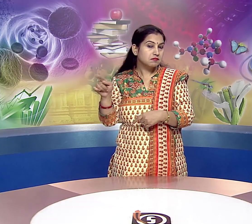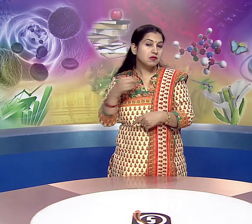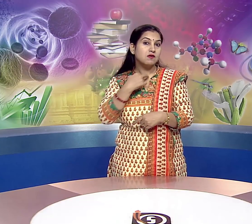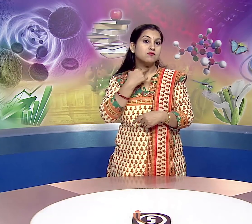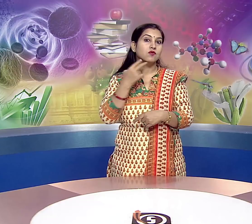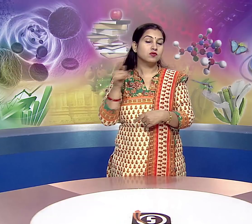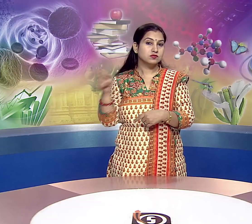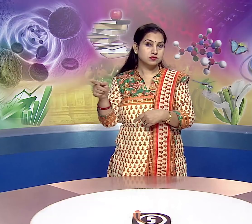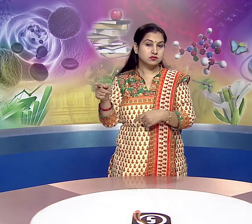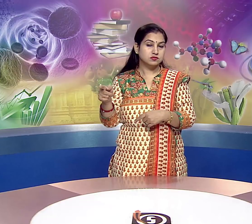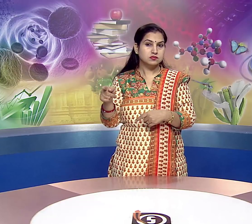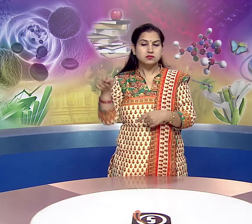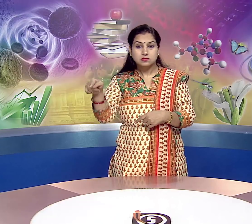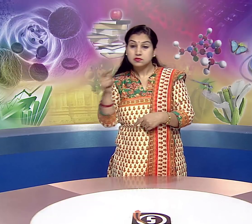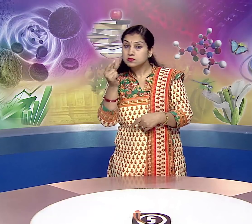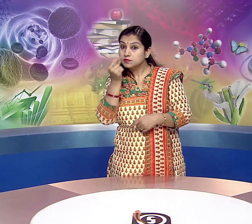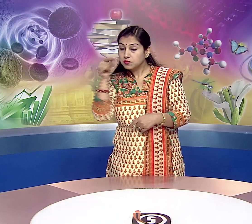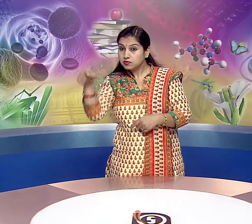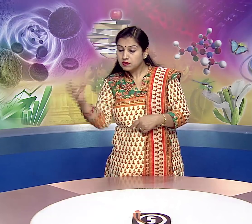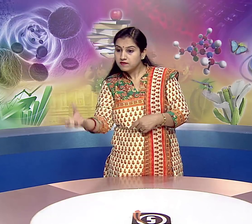that the tiger had gone out